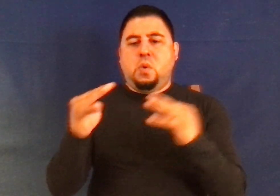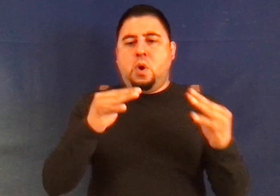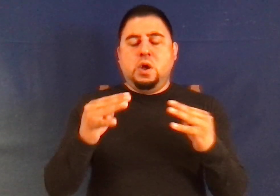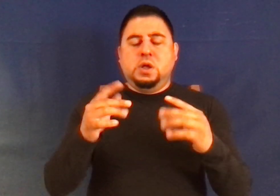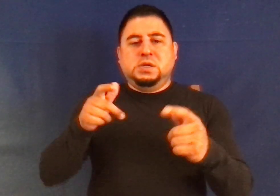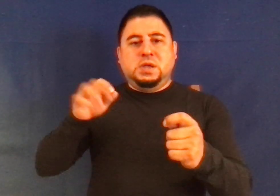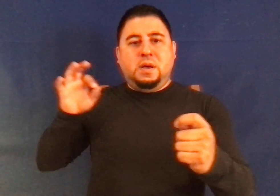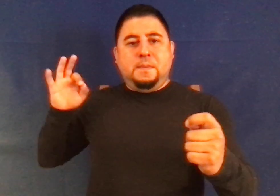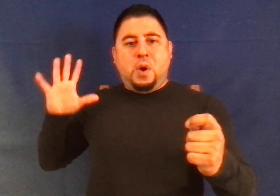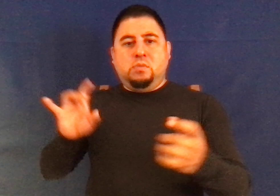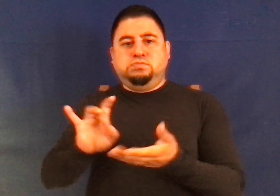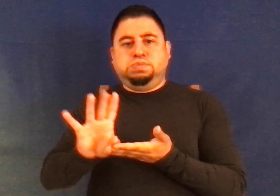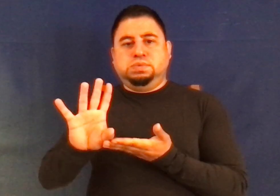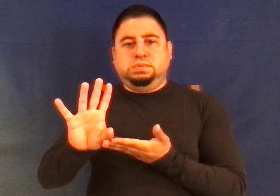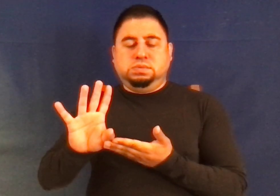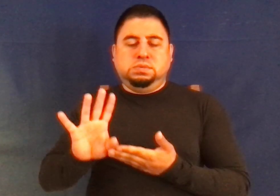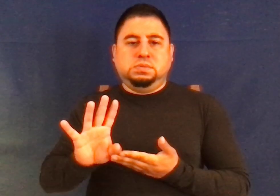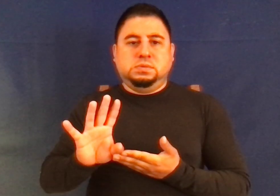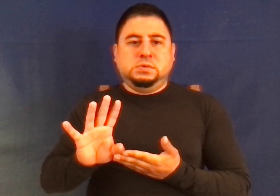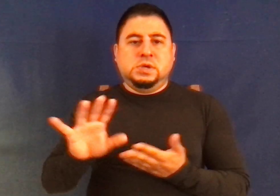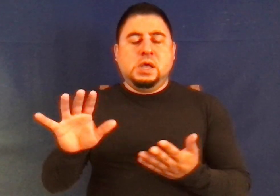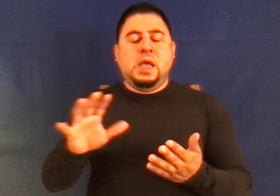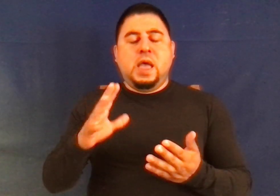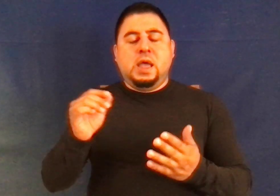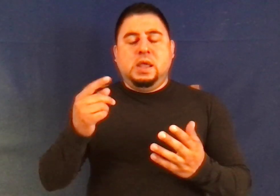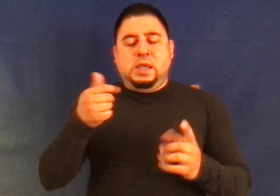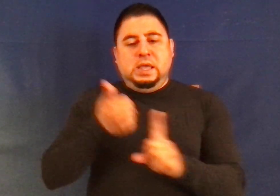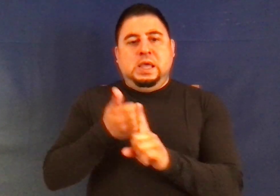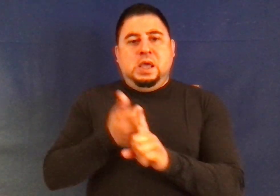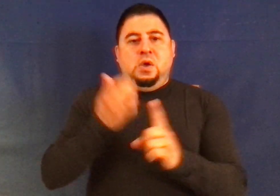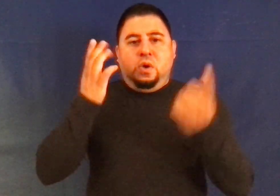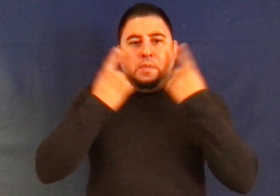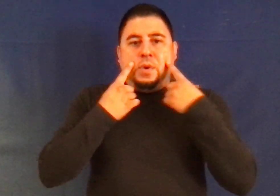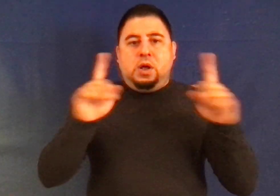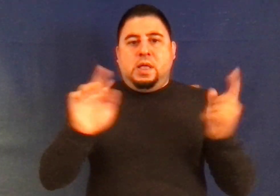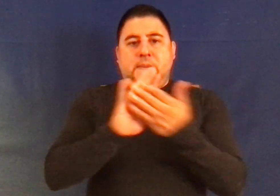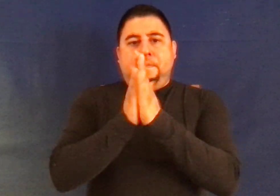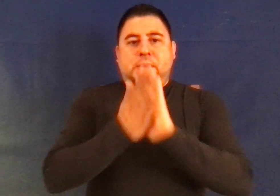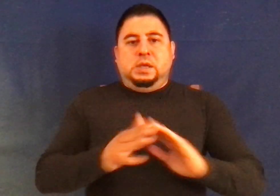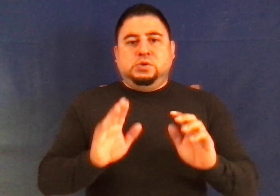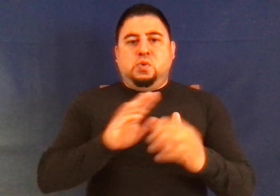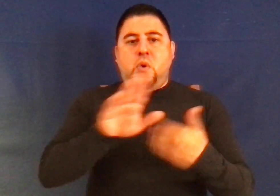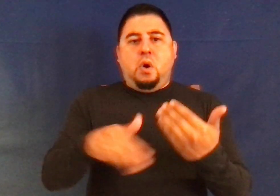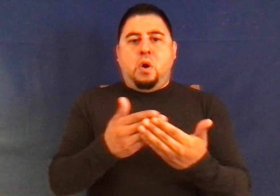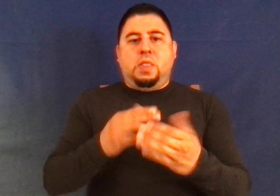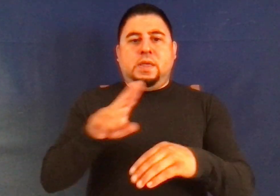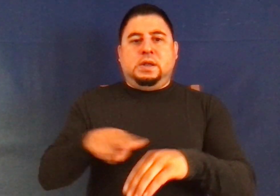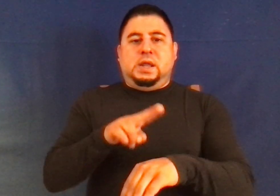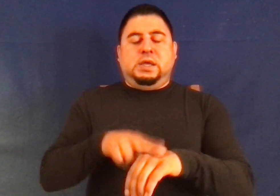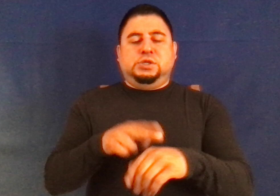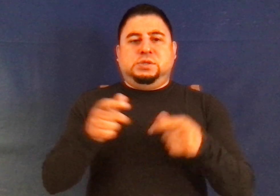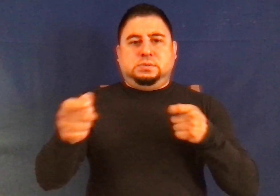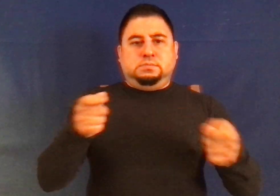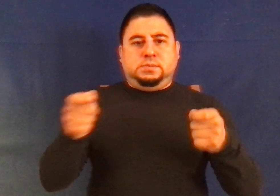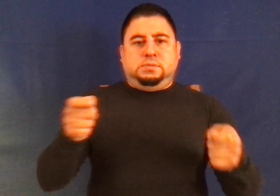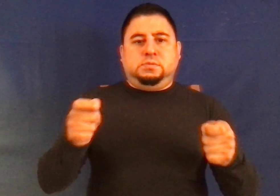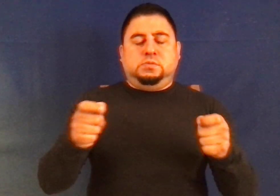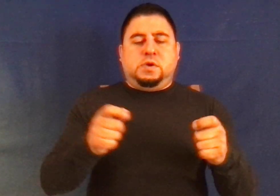be banished, and he shall proclaim peace to the nations. His dominion shall be from sea to